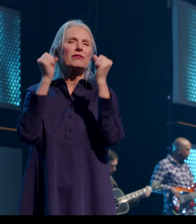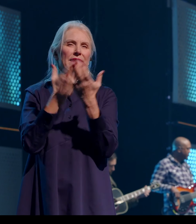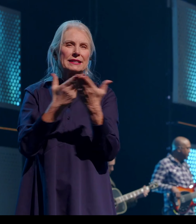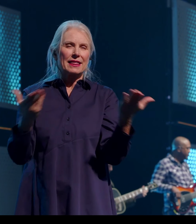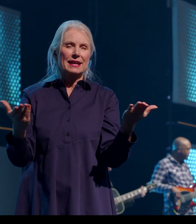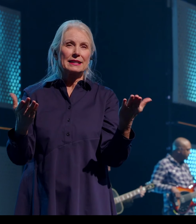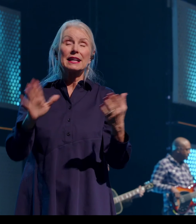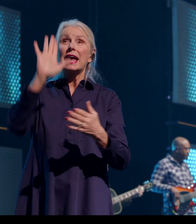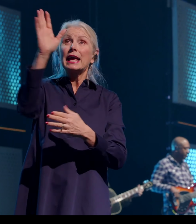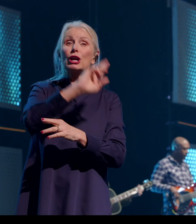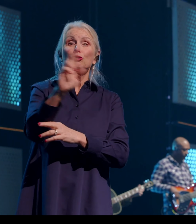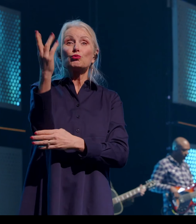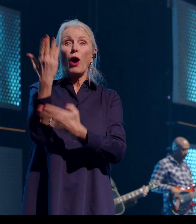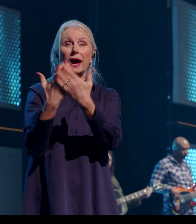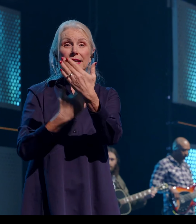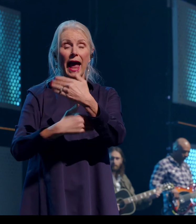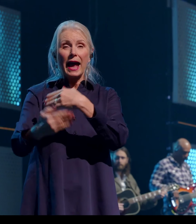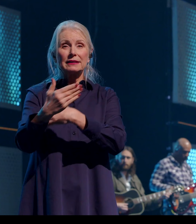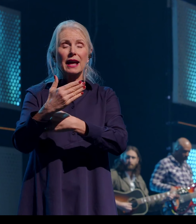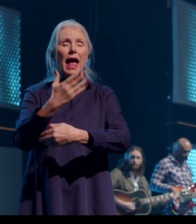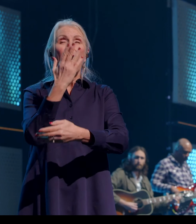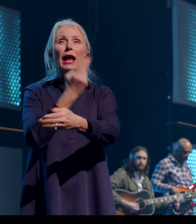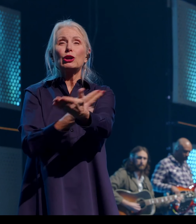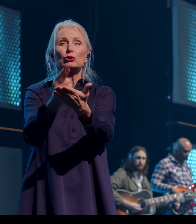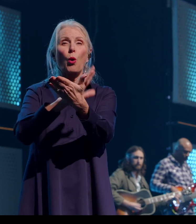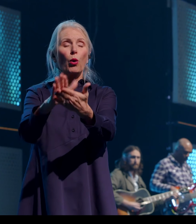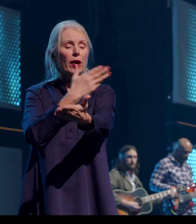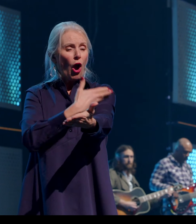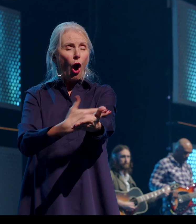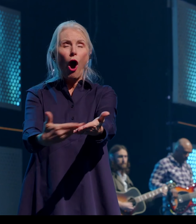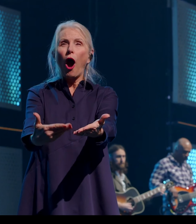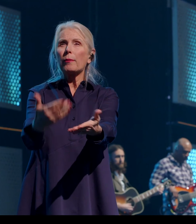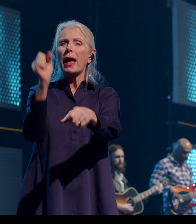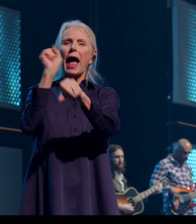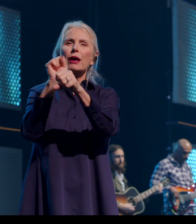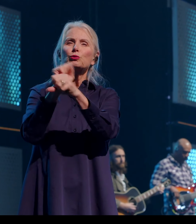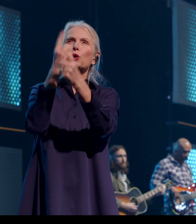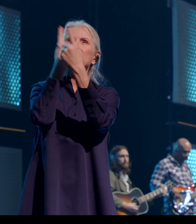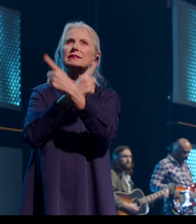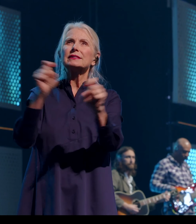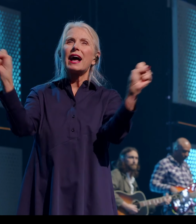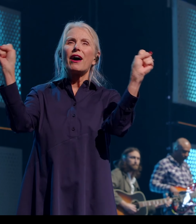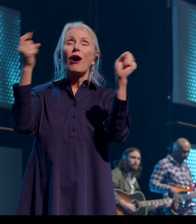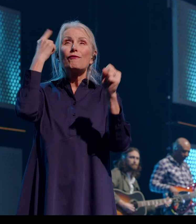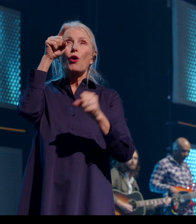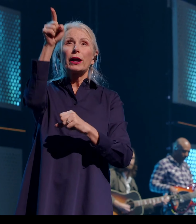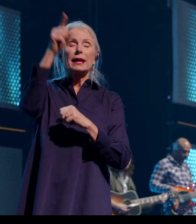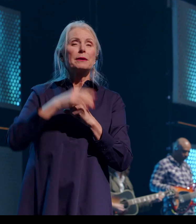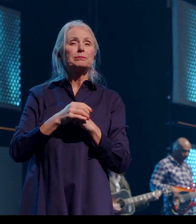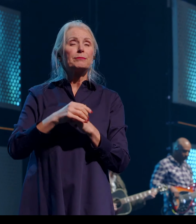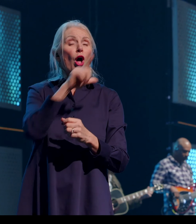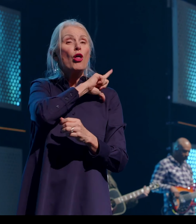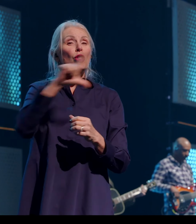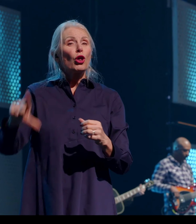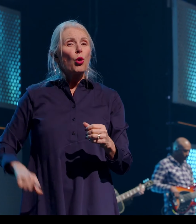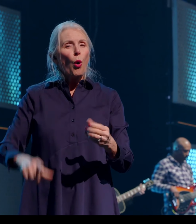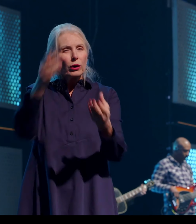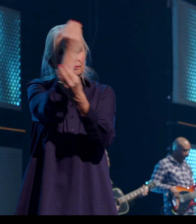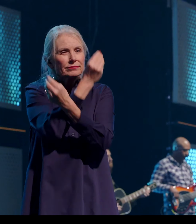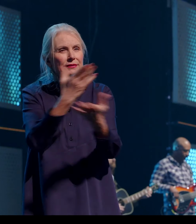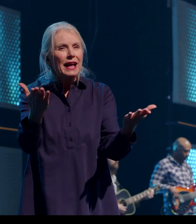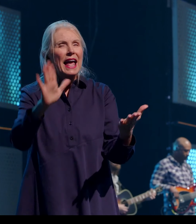His right hand and his holy arm have worked salvation for him. The Lord has made known